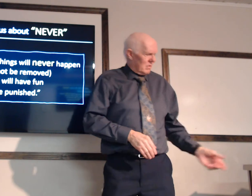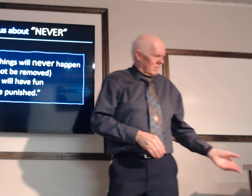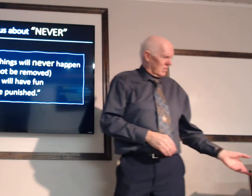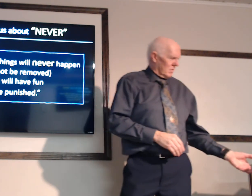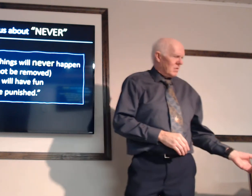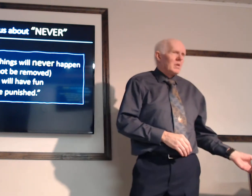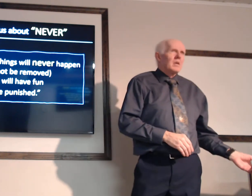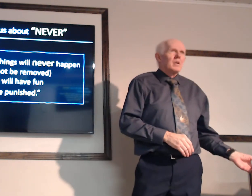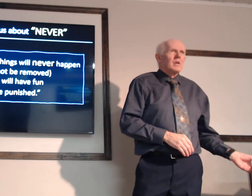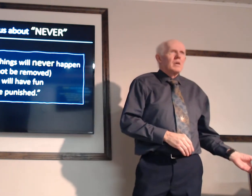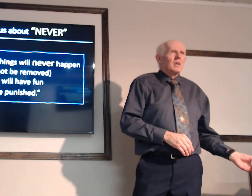world.